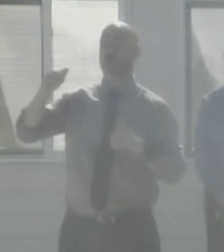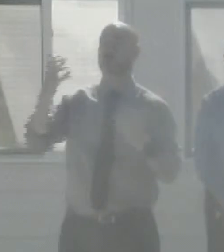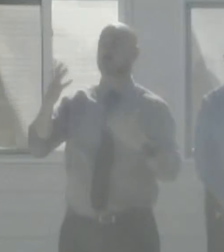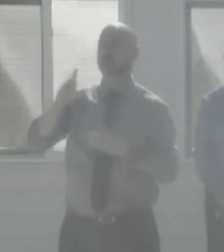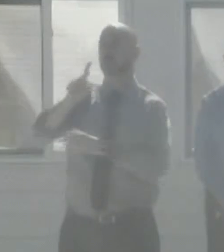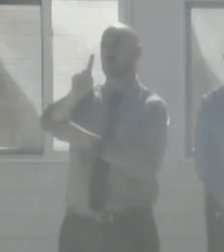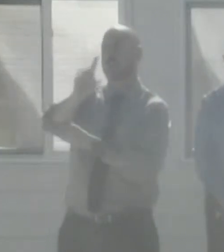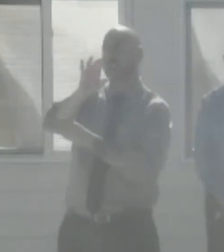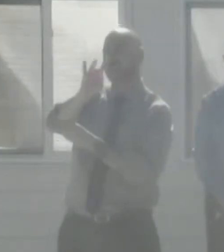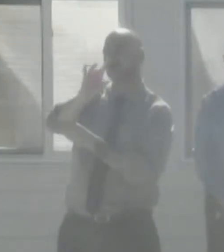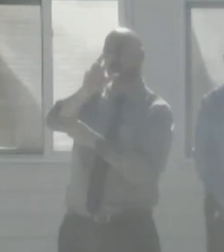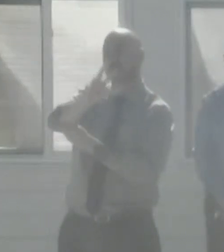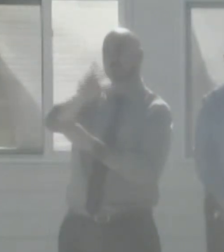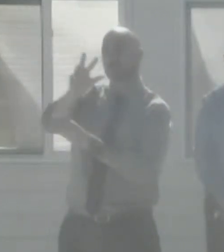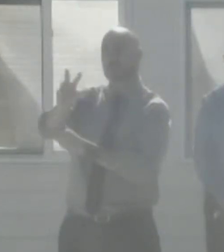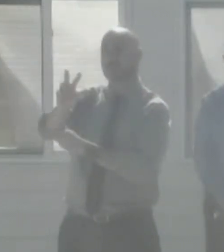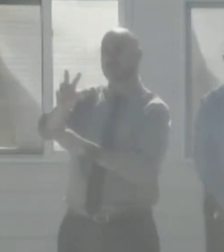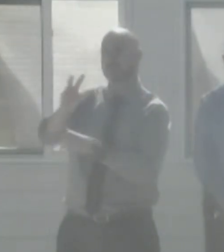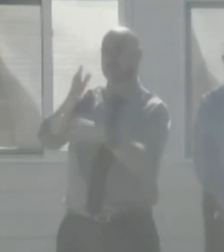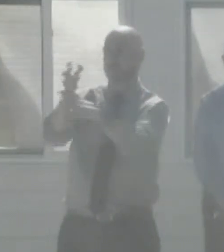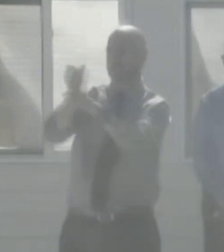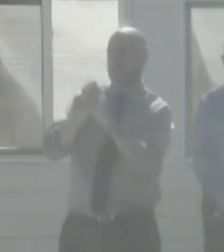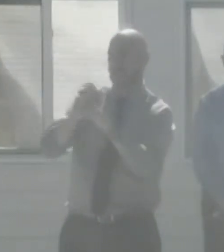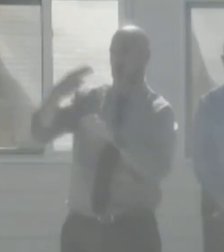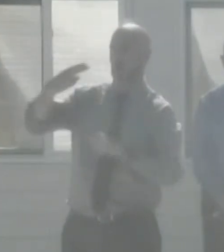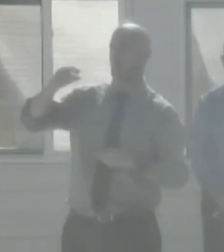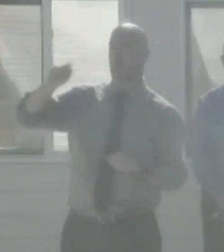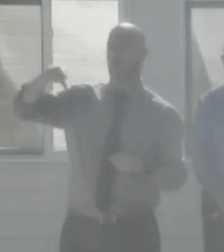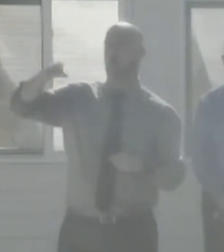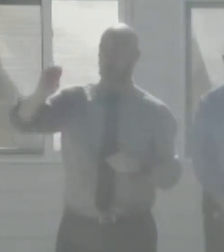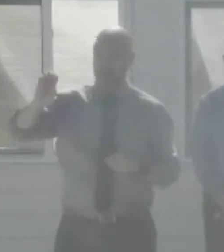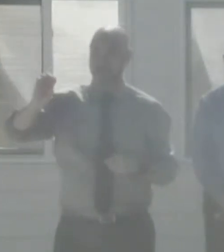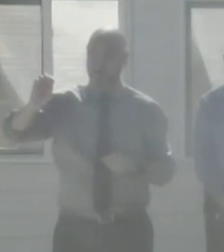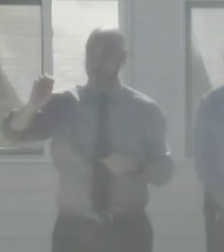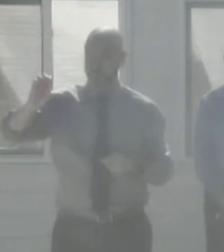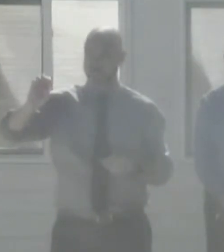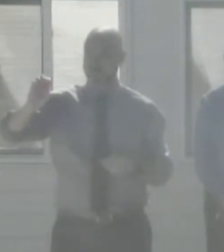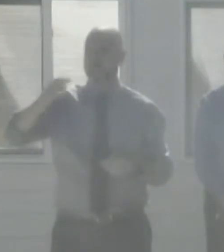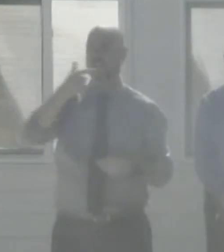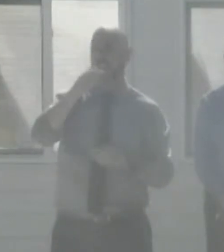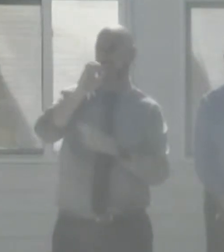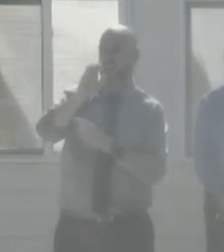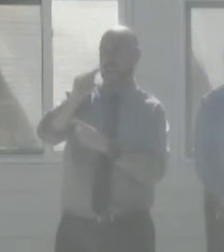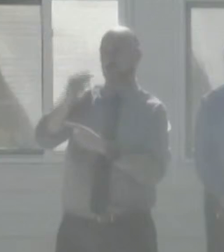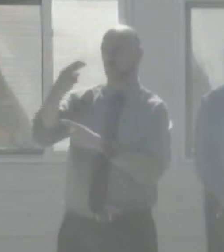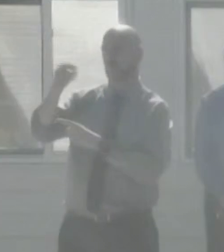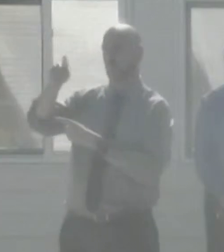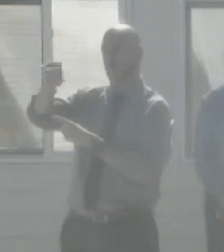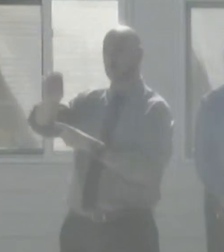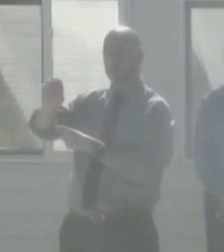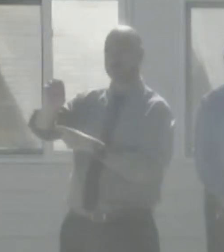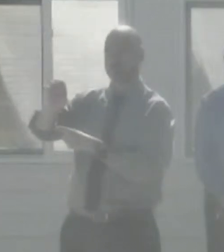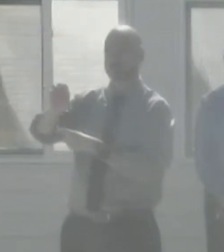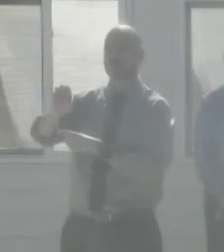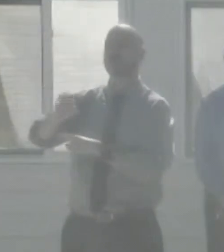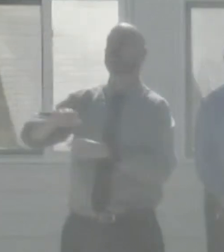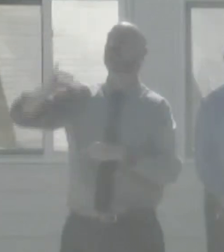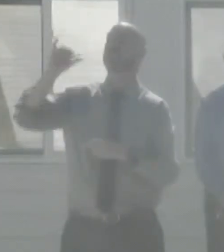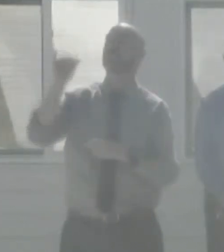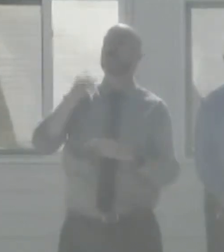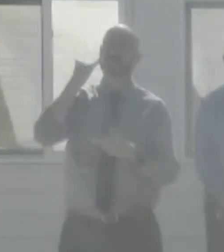1-833-GET-HOPE, 1-833-GET-HOPE, and Activate Hope is the disaster arm for Hope Florida, and that is up and